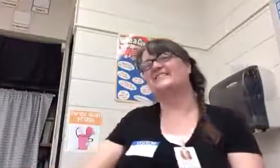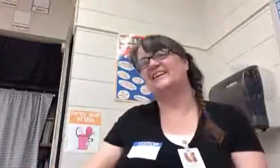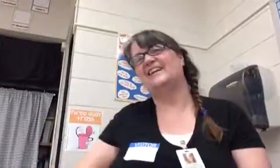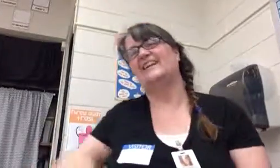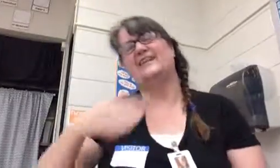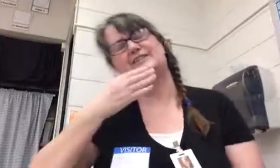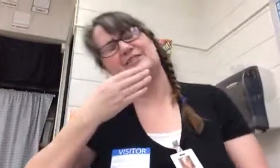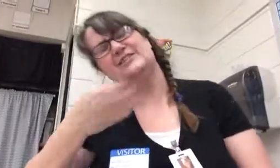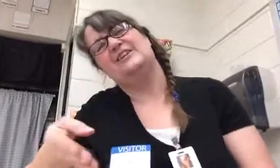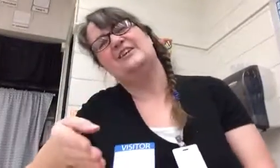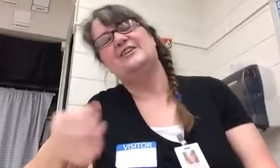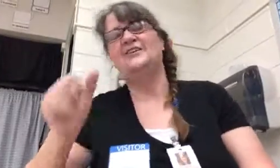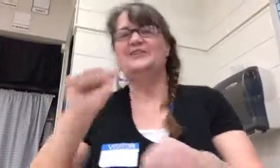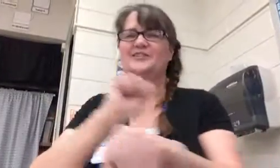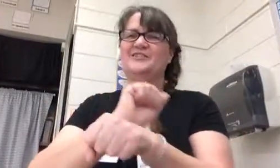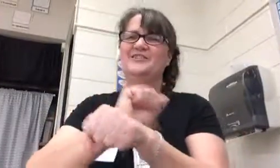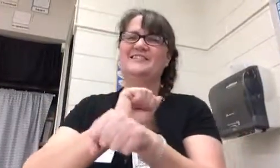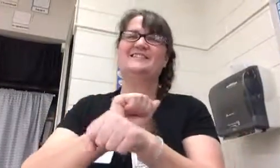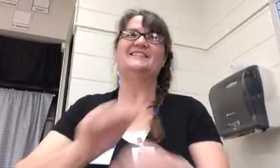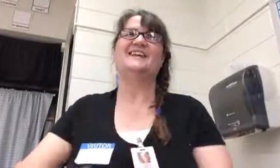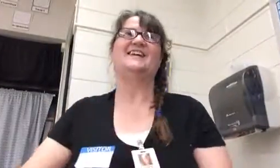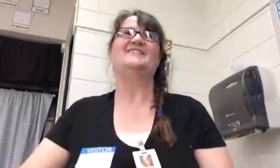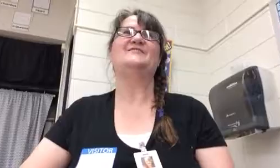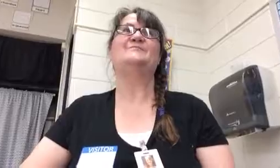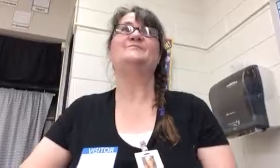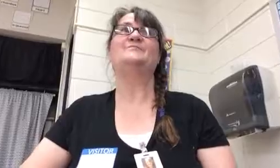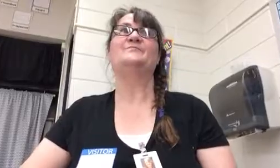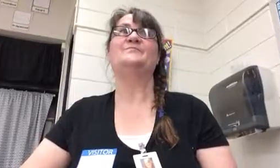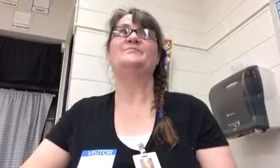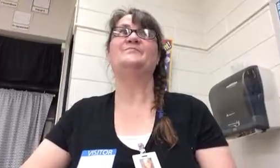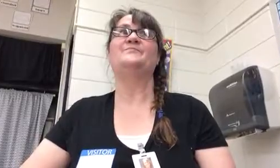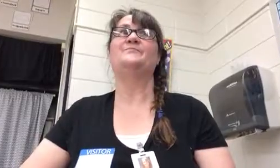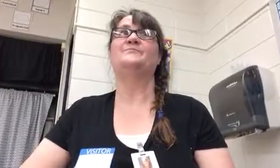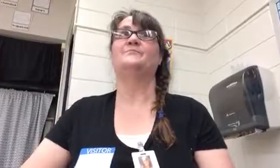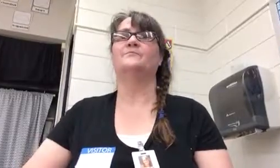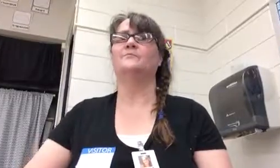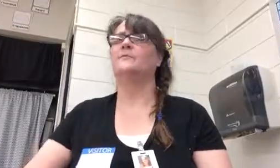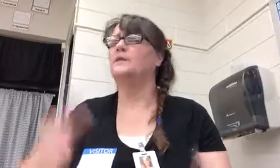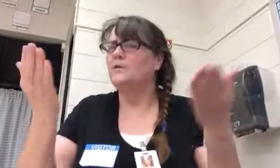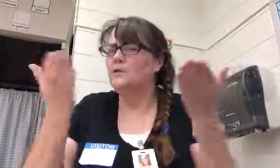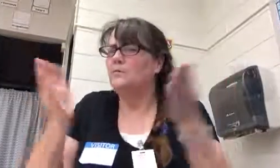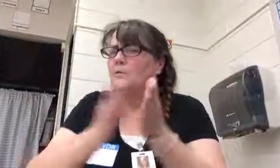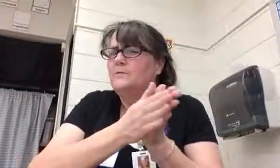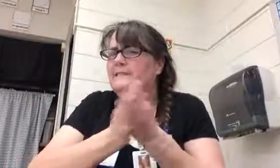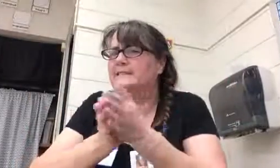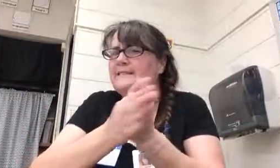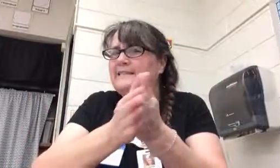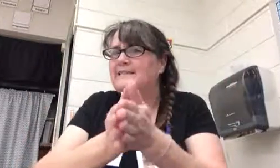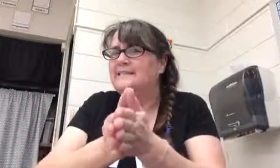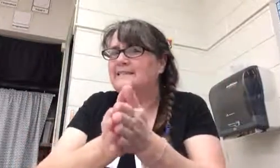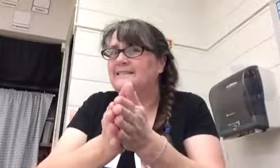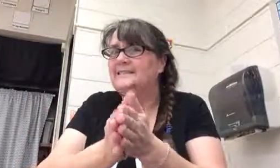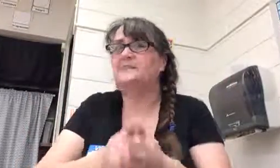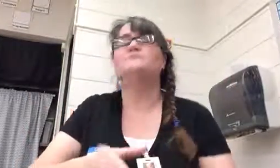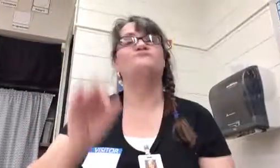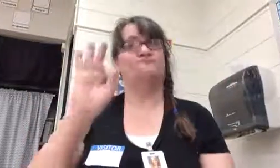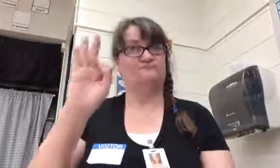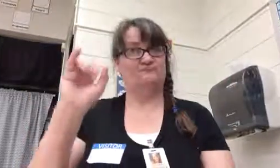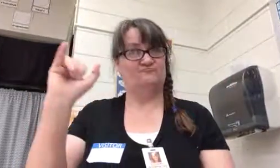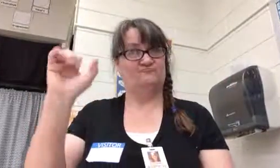Snake. There's your fangs. Okay, and then you also just showed me this one. Fish. That's fish, good. Who can think of another animal